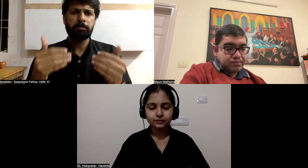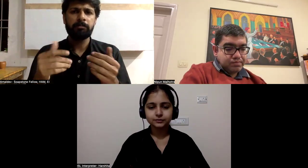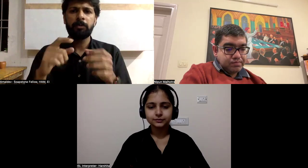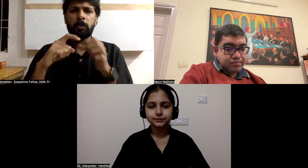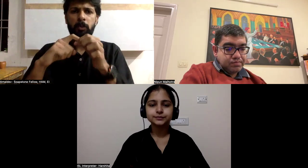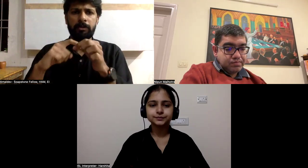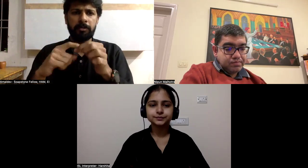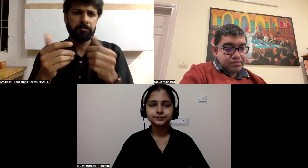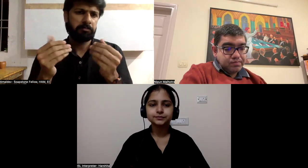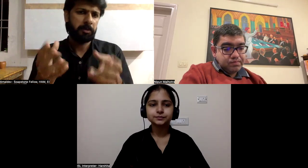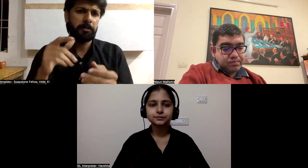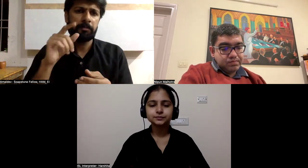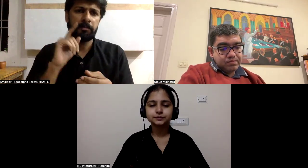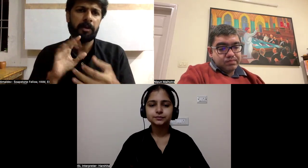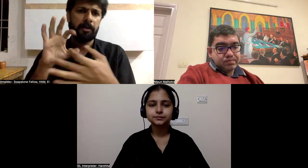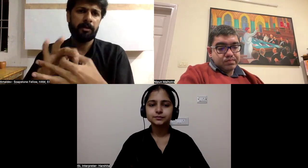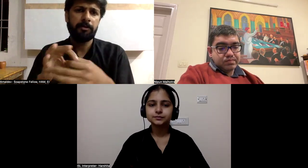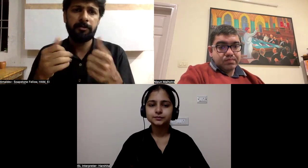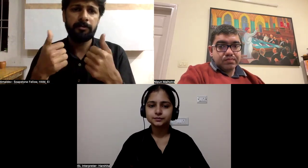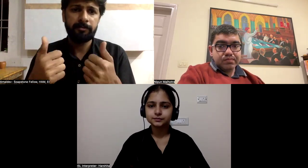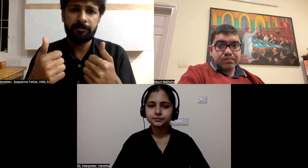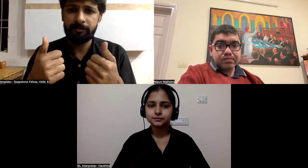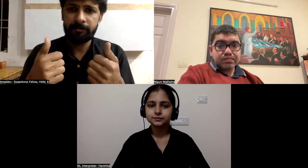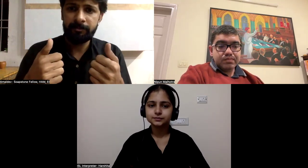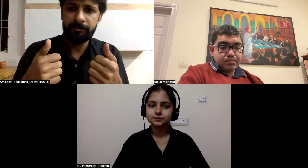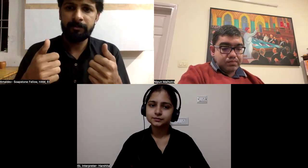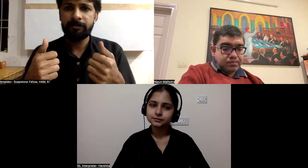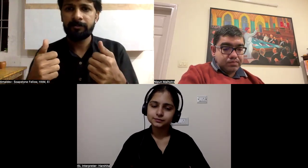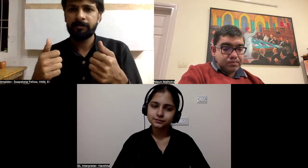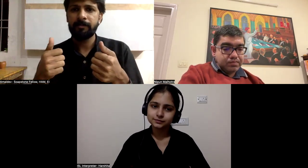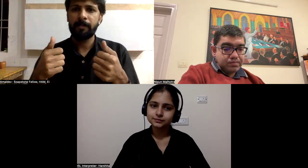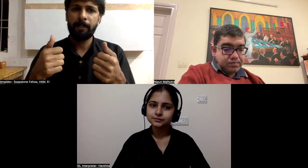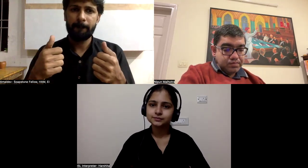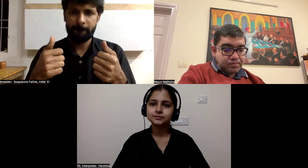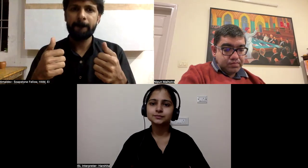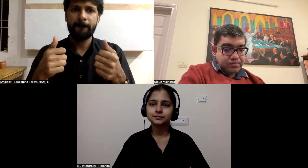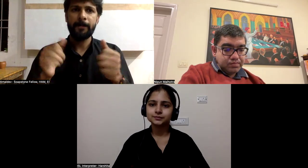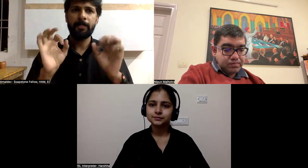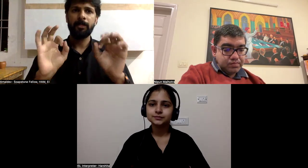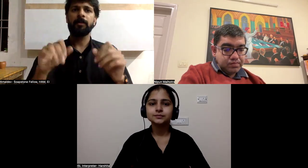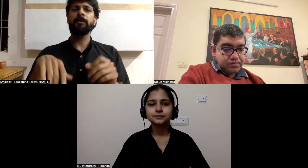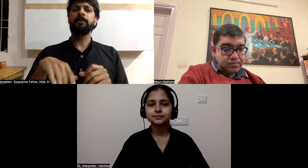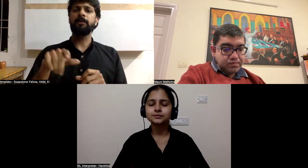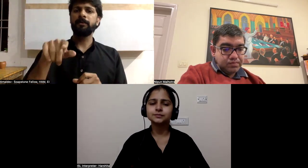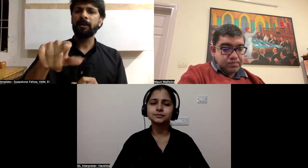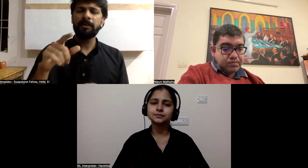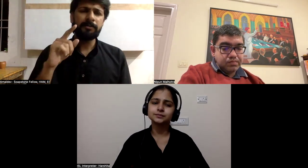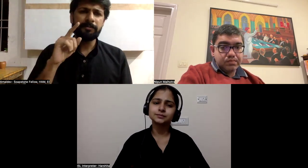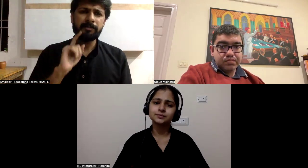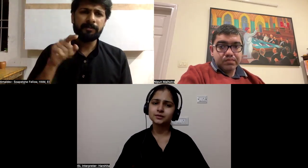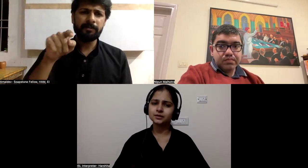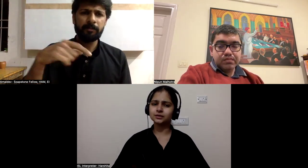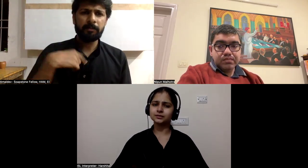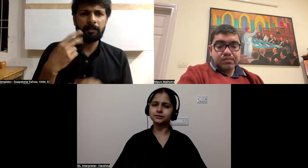So I was thinking I will call on Amar and Sarah in a little while. So could we move on